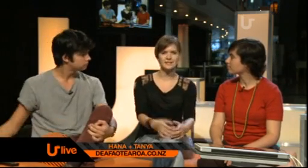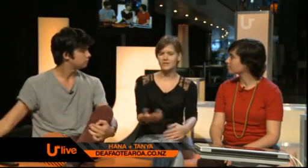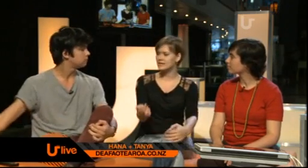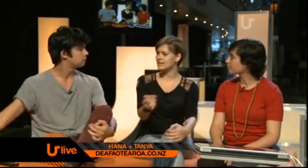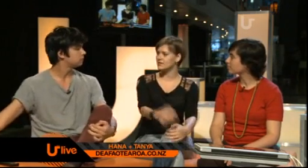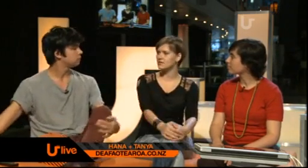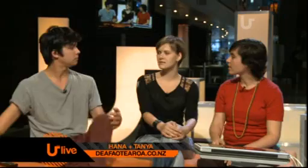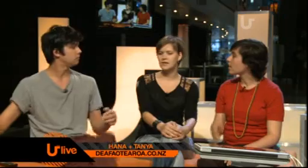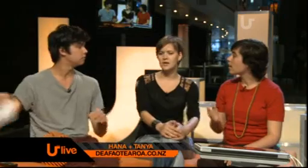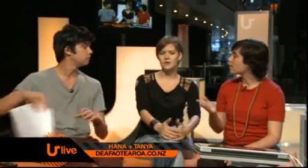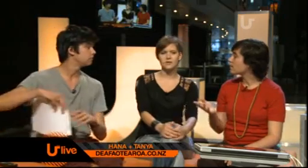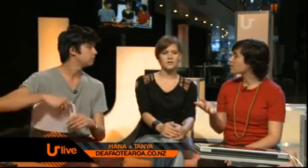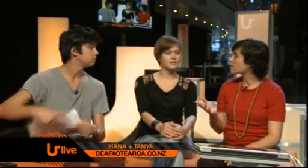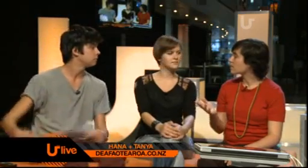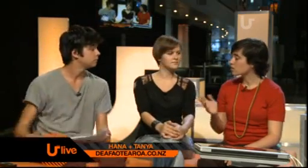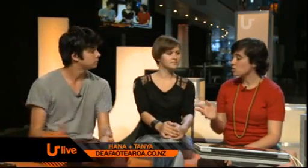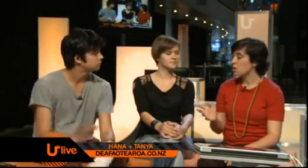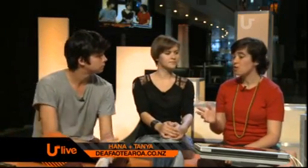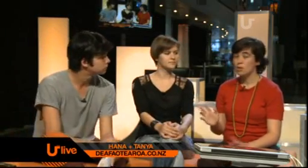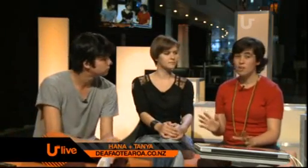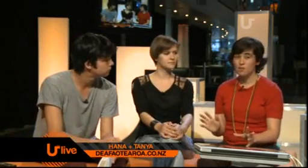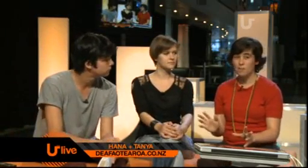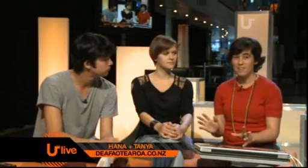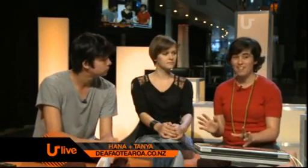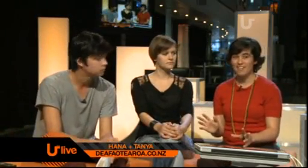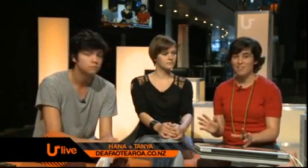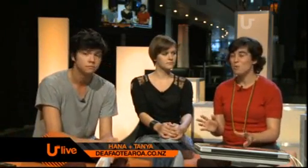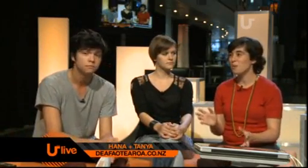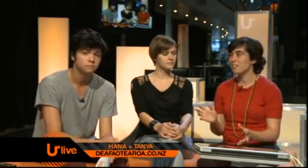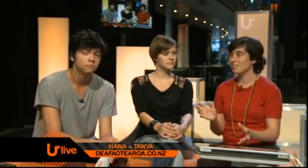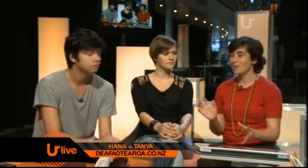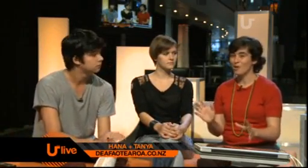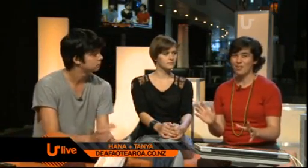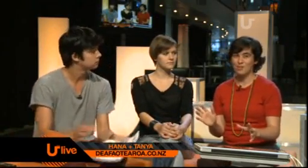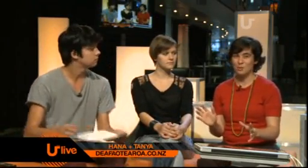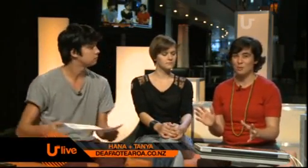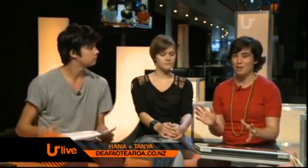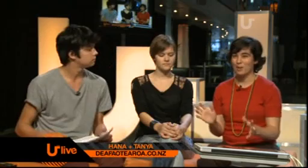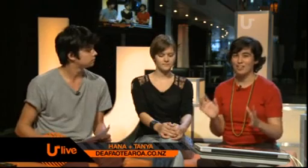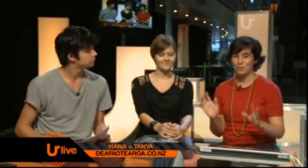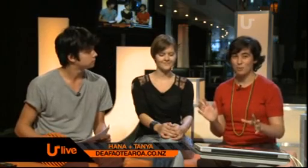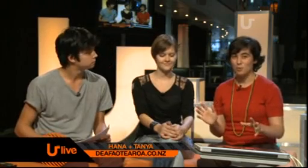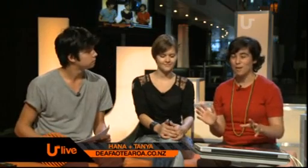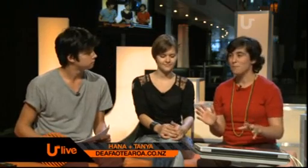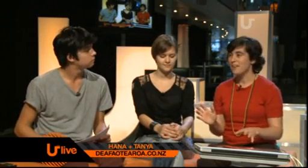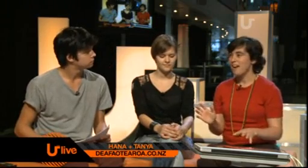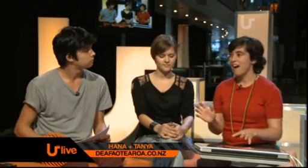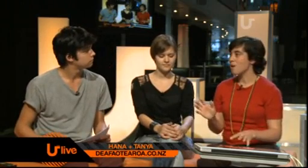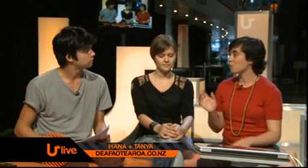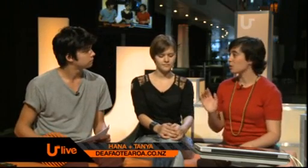AUT, and you can just go online. There's also, if you're a bit younger or you're not kind of sure about going into it full time, you can